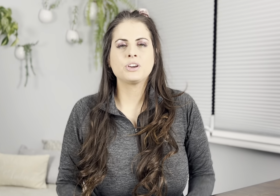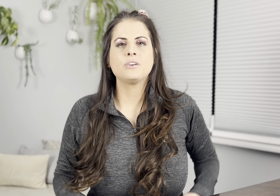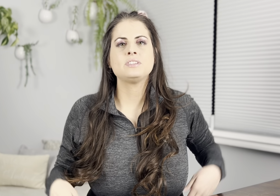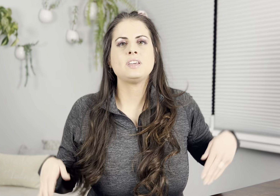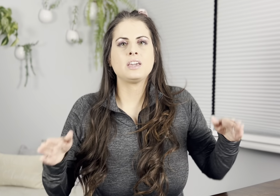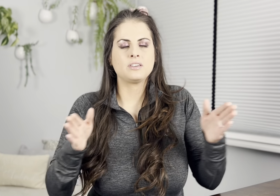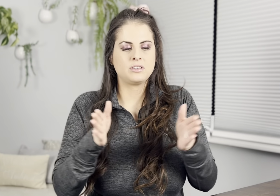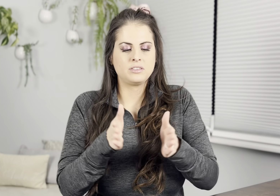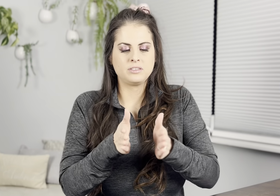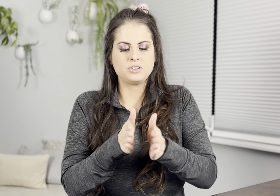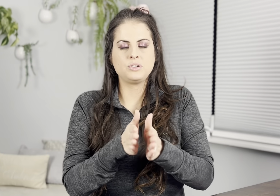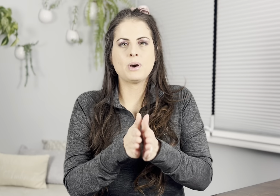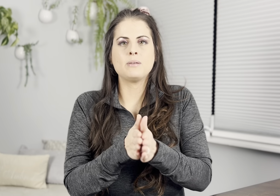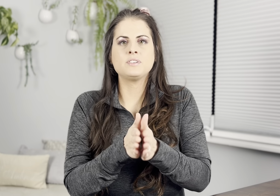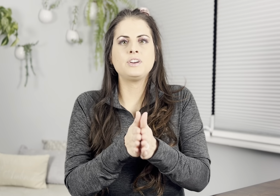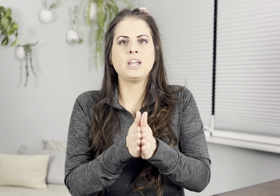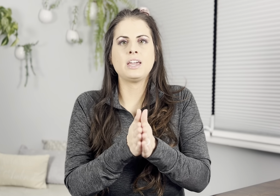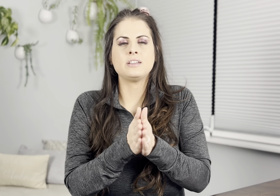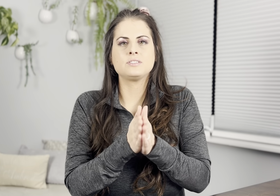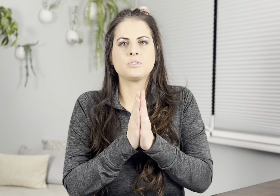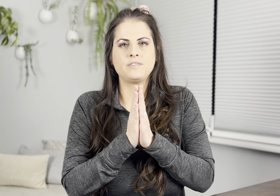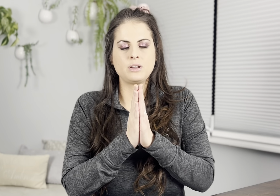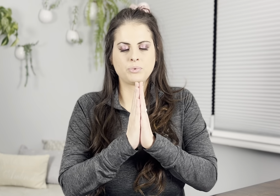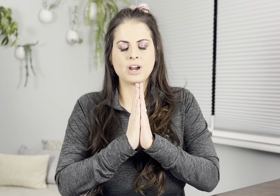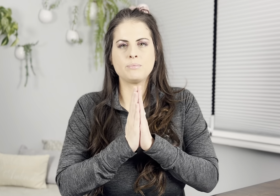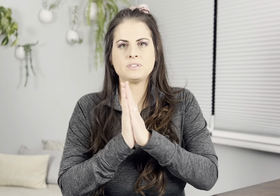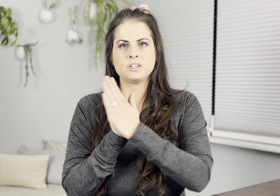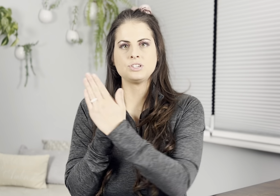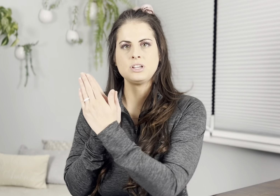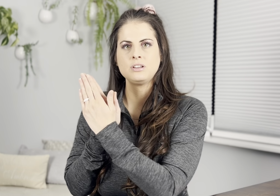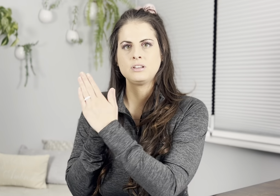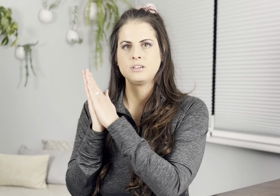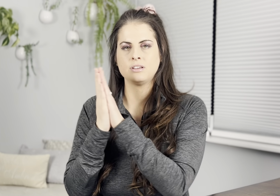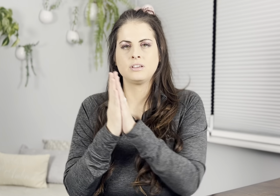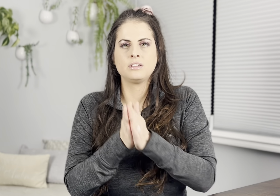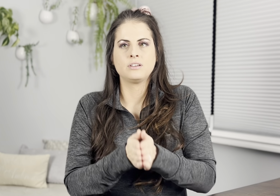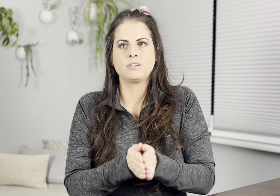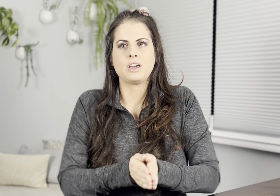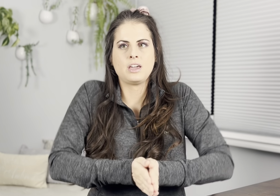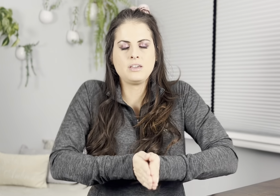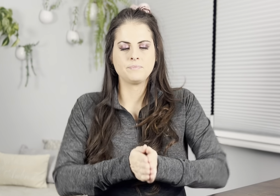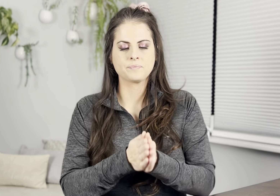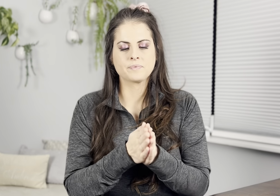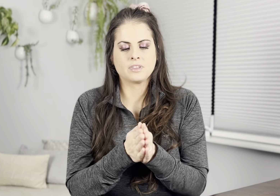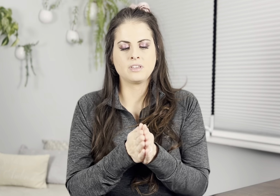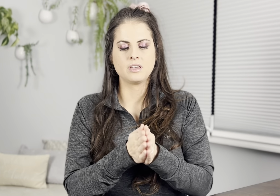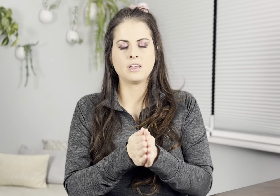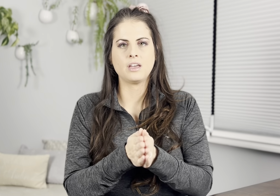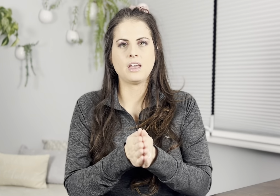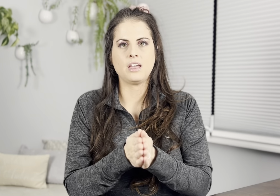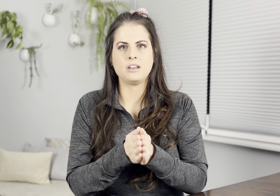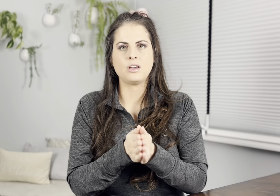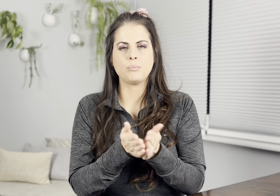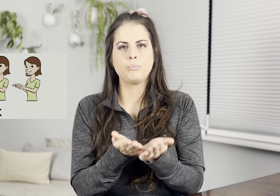going to take the two palms of your hands sort of in a prayer position, okay? And